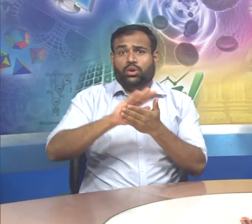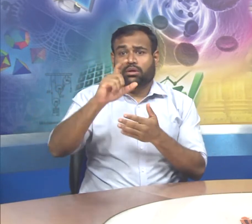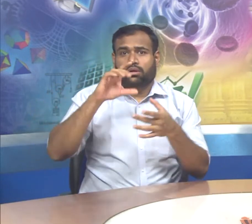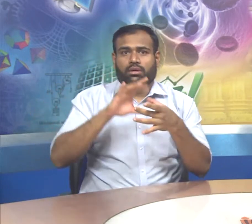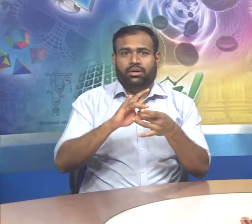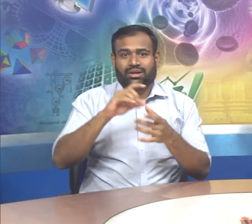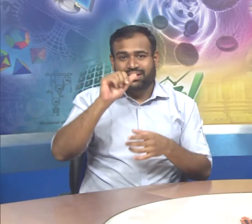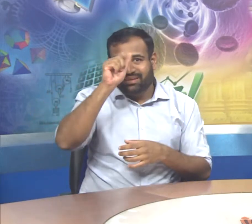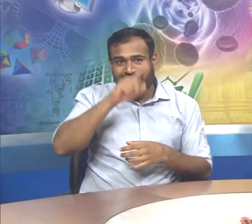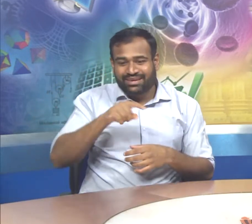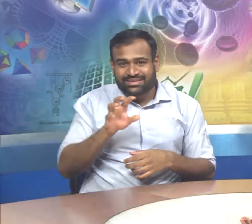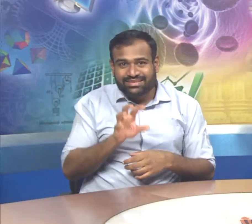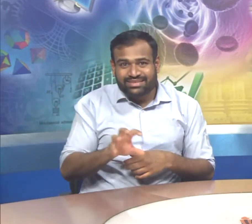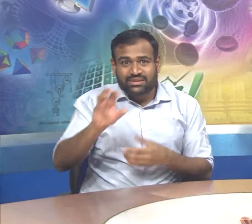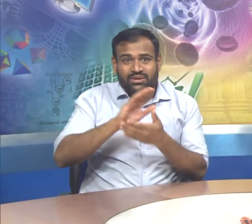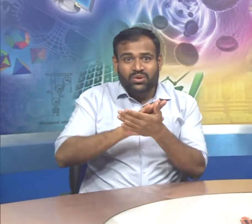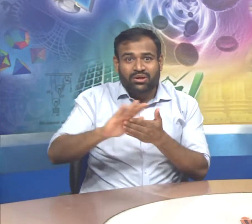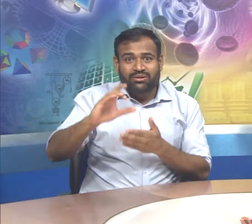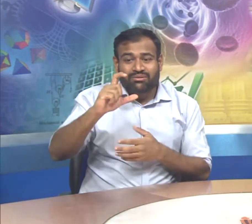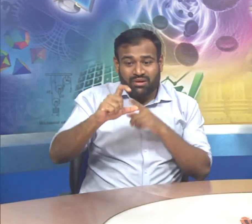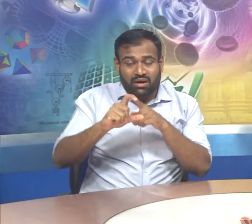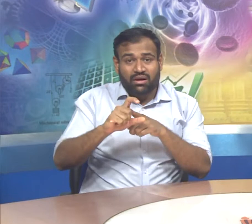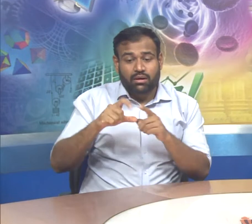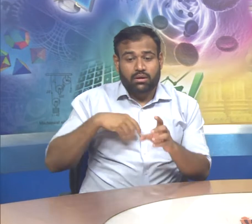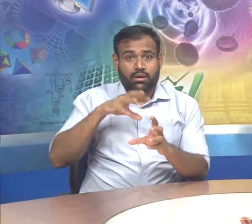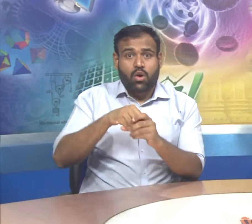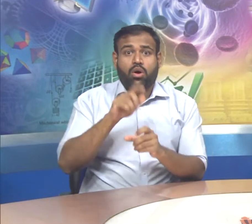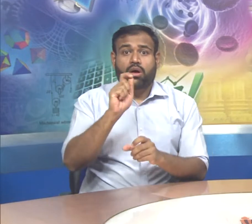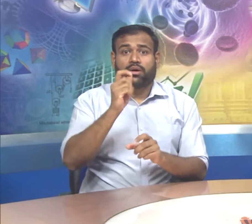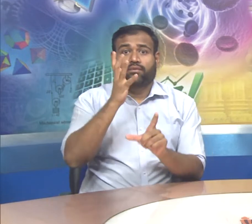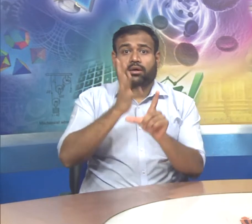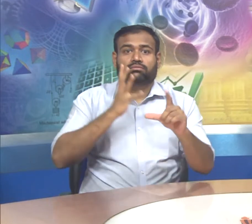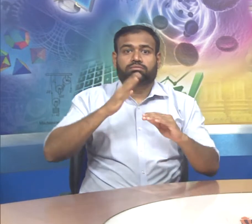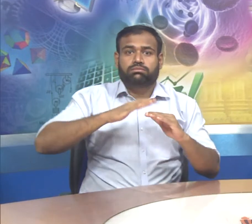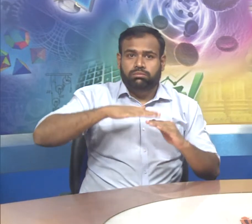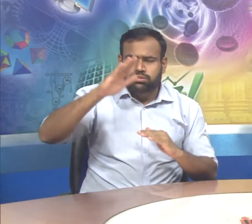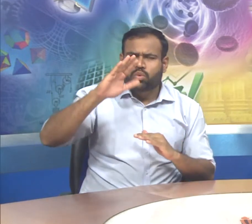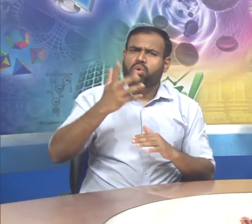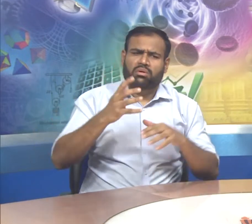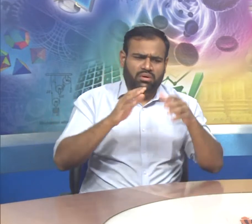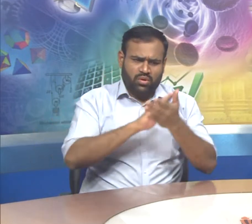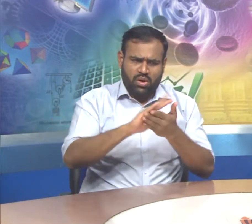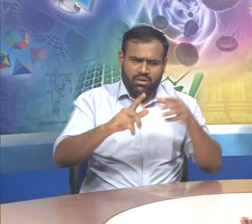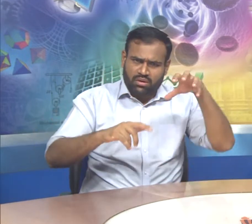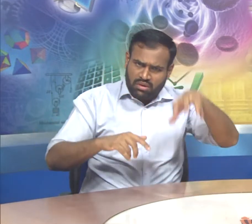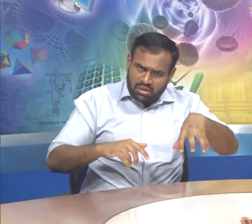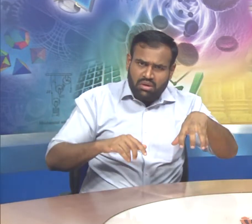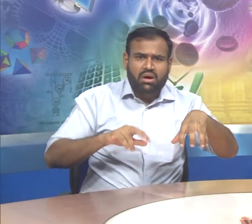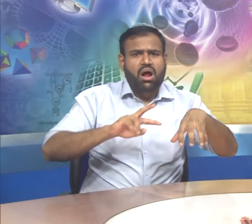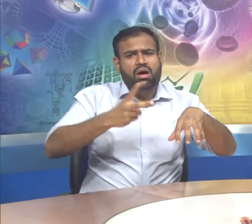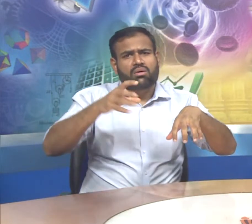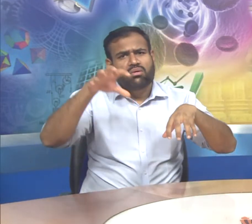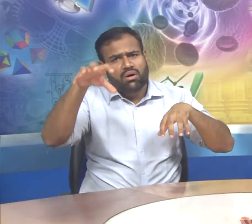judge of as High Court or two more than two such courts.